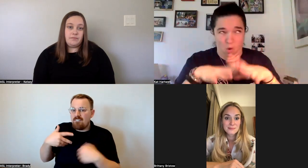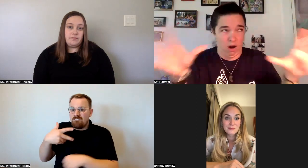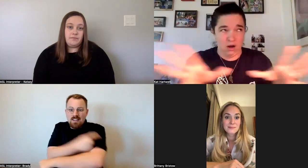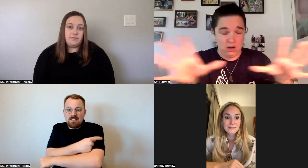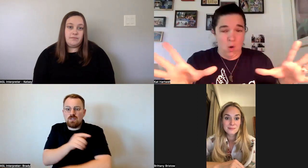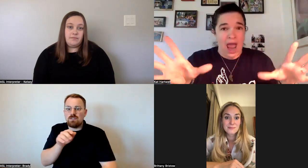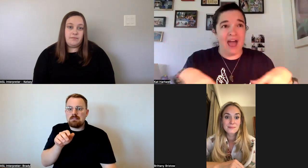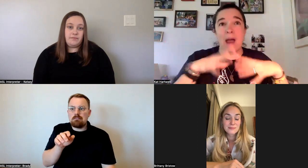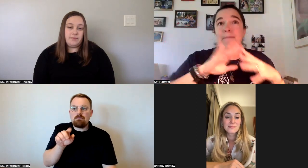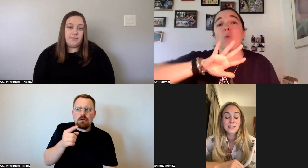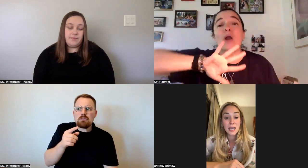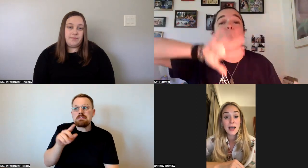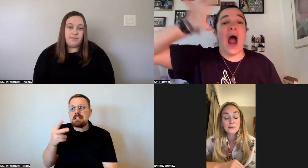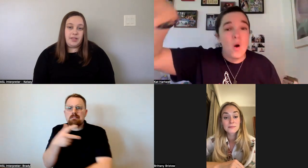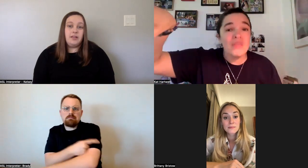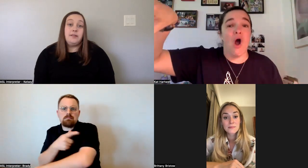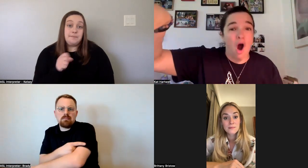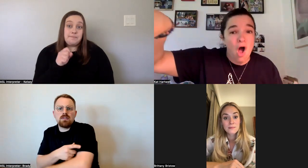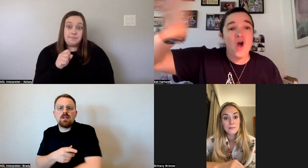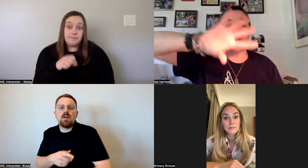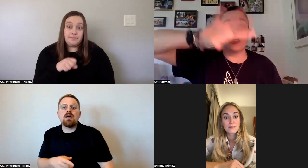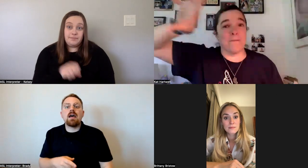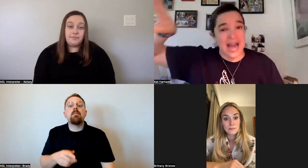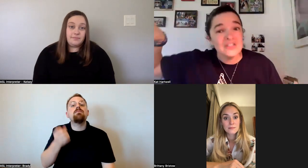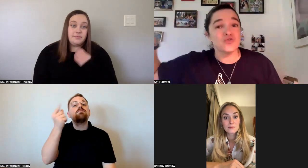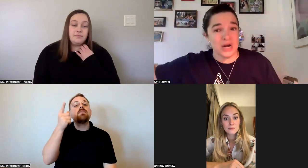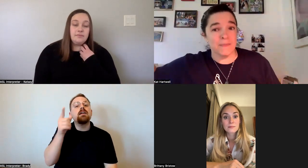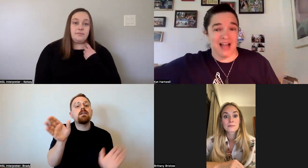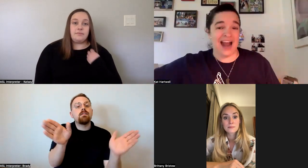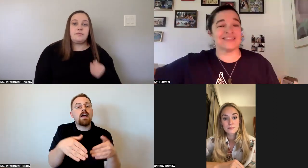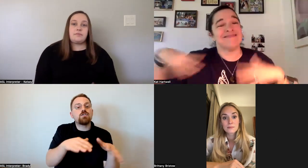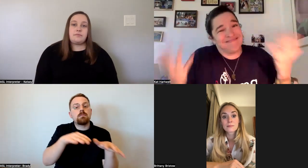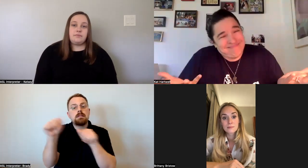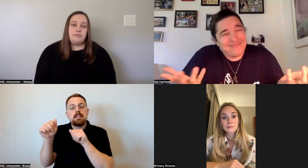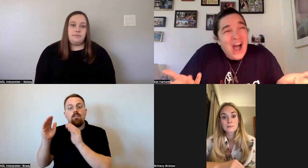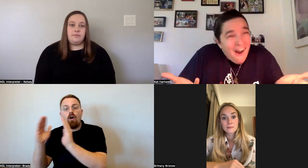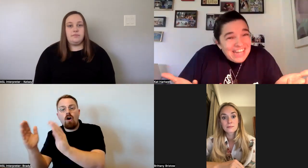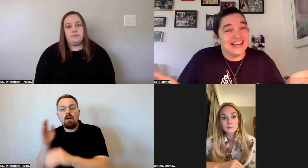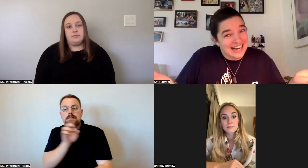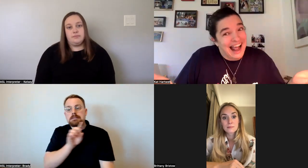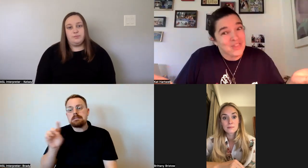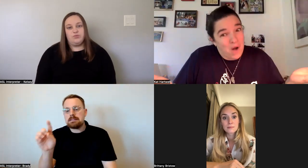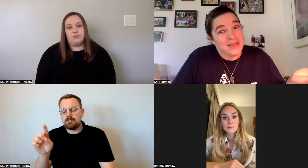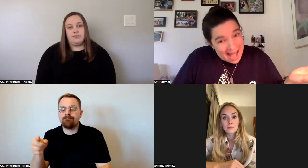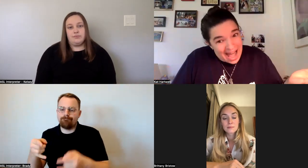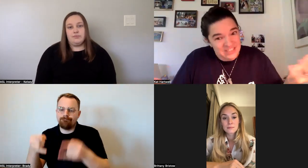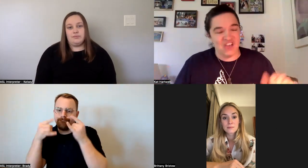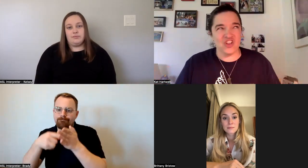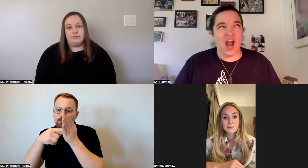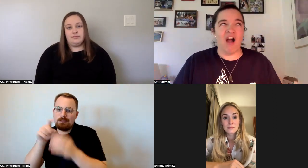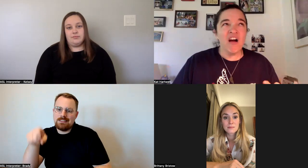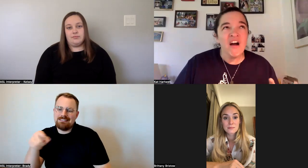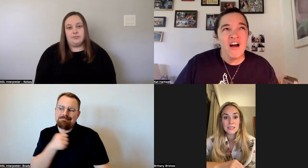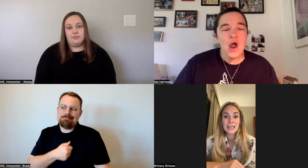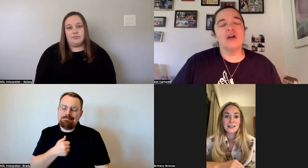shot, and then but when Yeah. you're out in the halls in the mainstream classroom, sorry, you're gonna have to wear the mask.